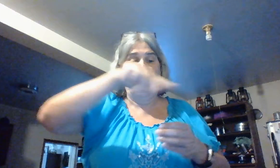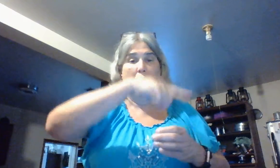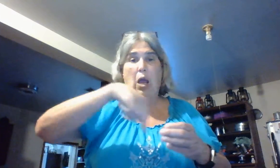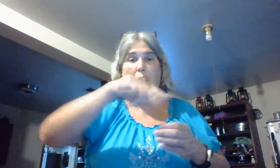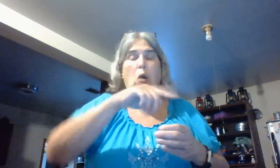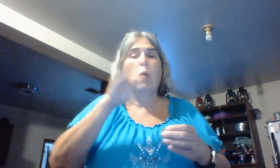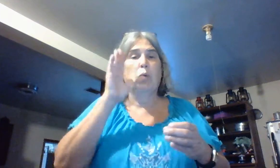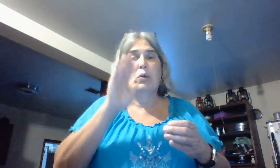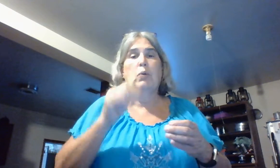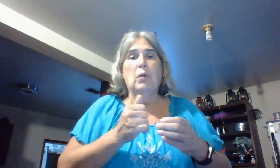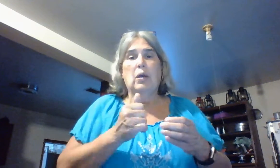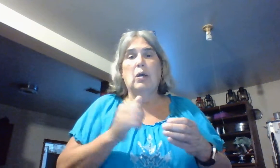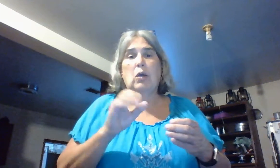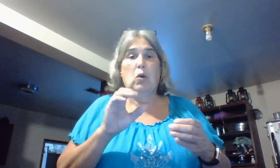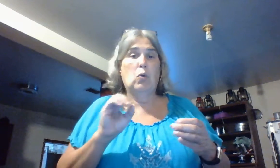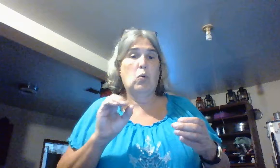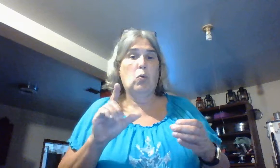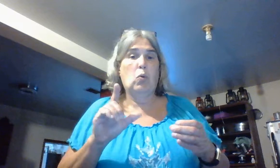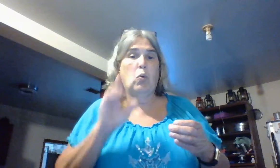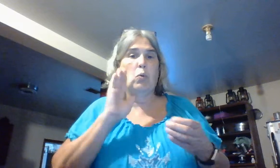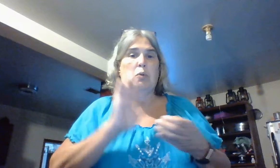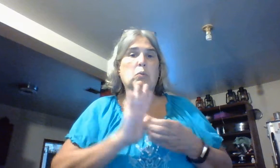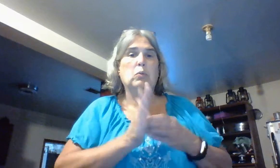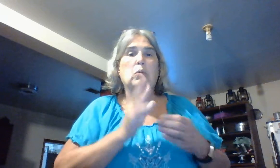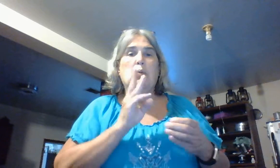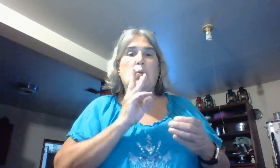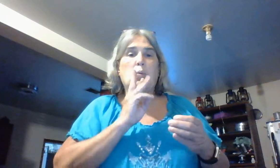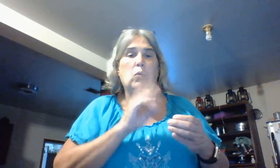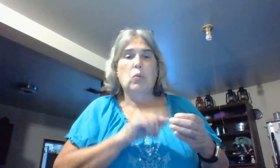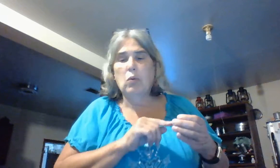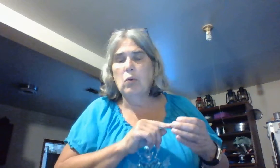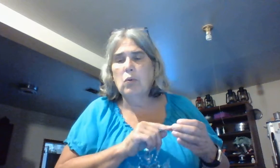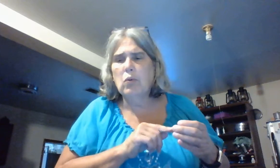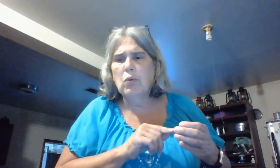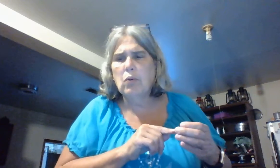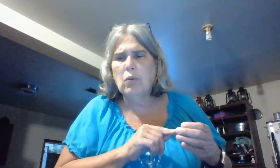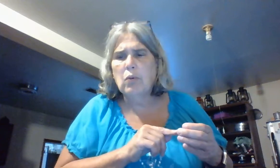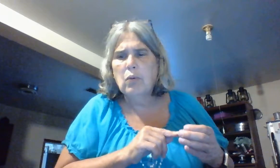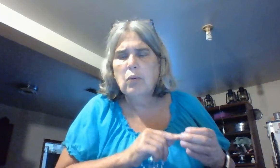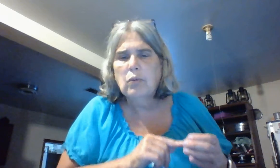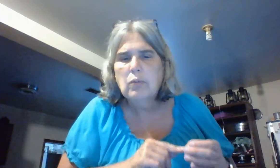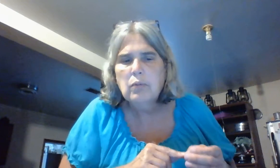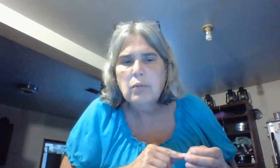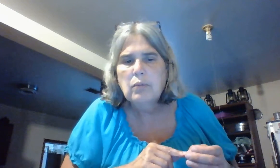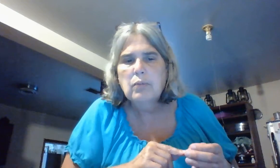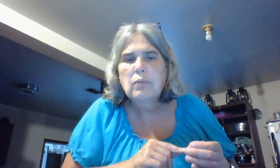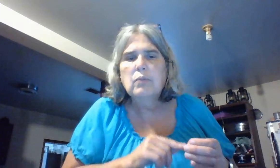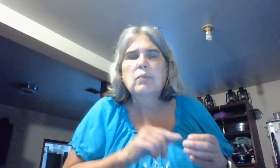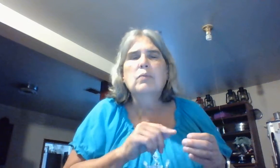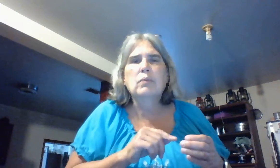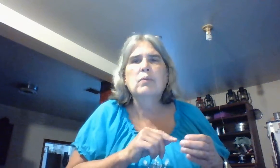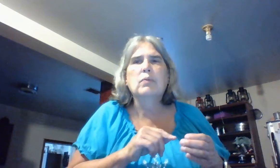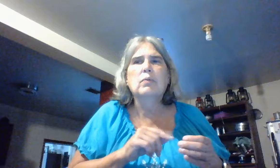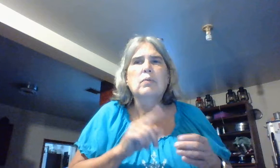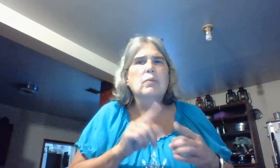cools and turns to water and collects on the outside of the Pepsi. That's condensation. There are 100 examples. Everybody got this? We'll